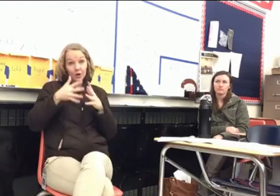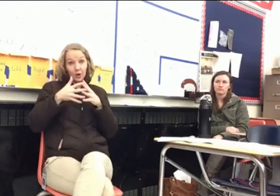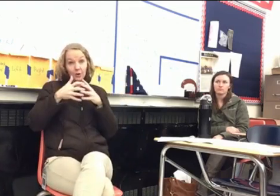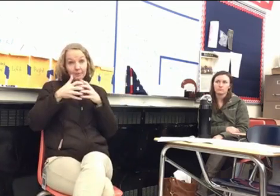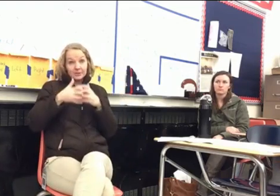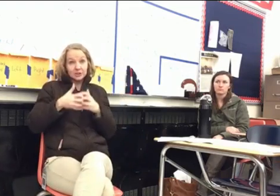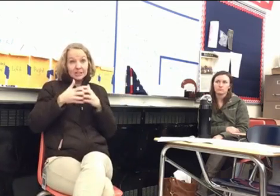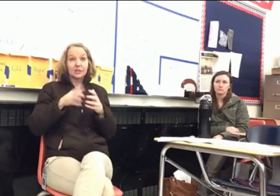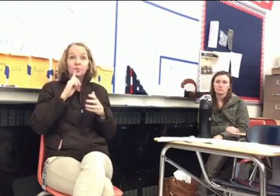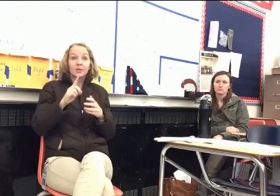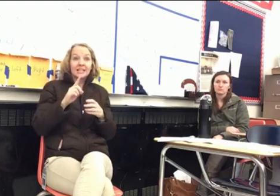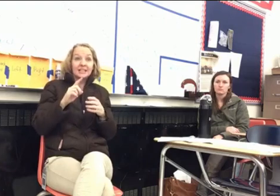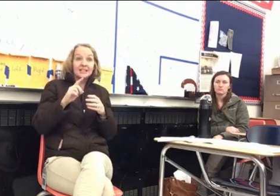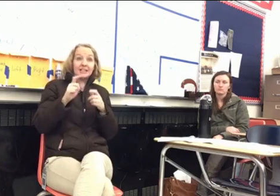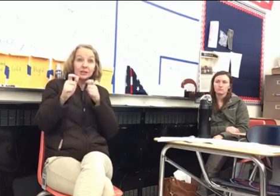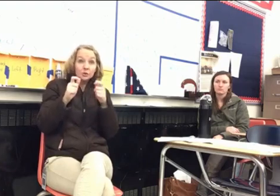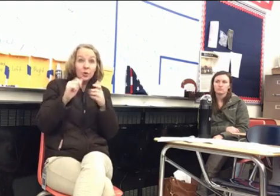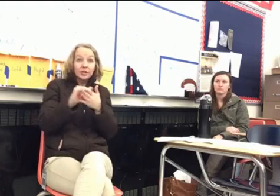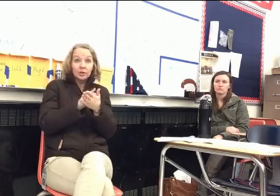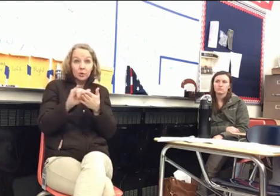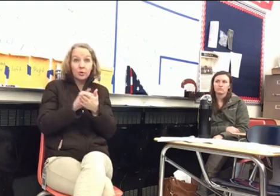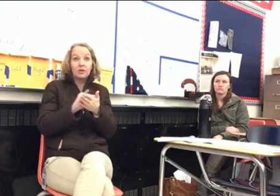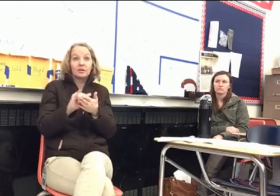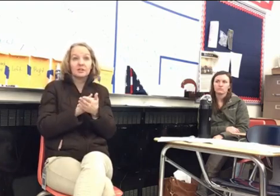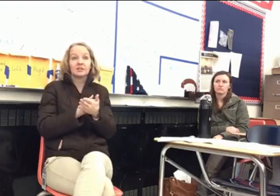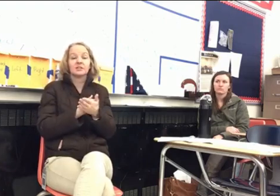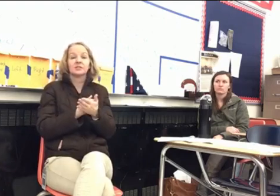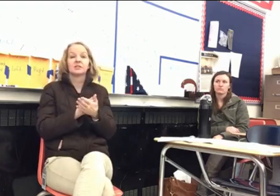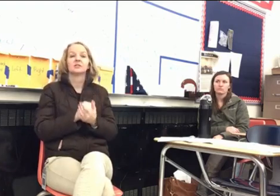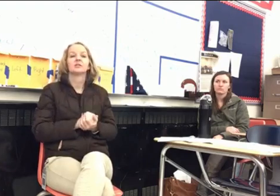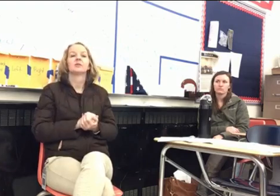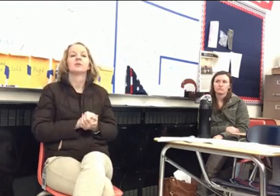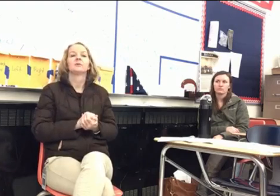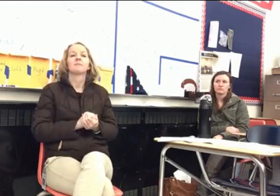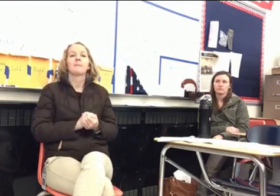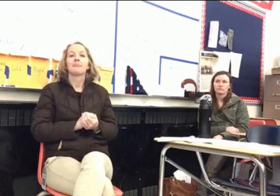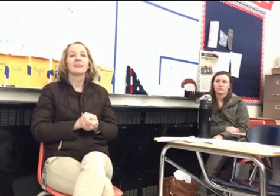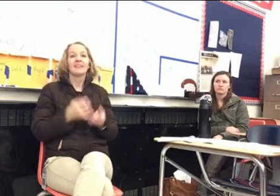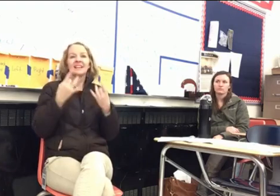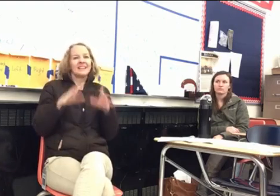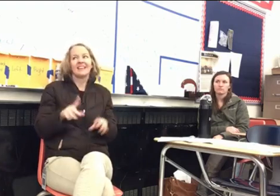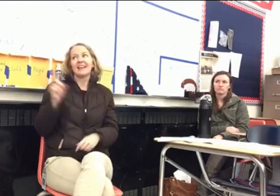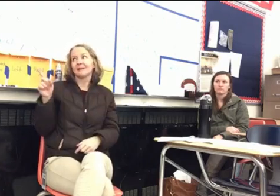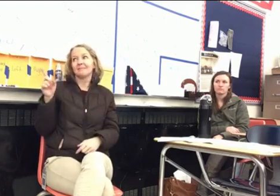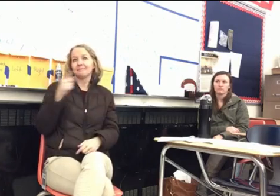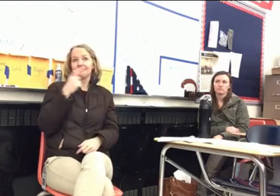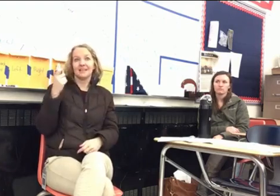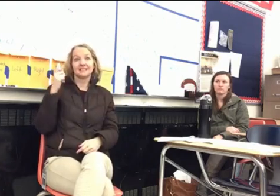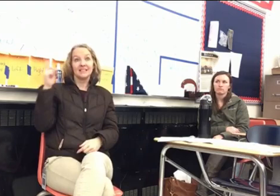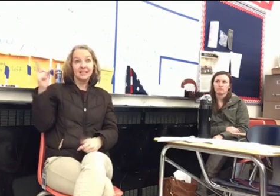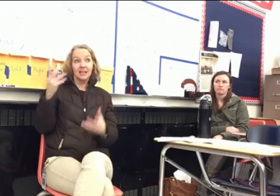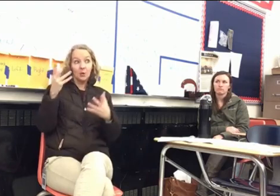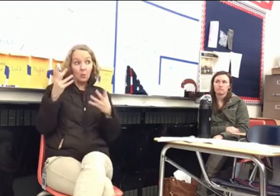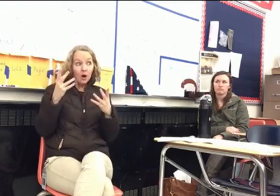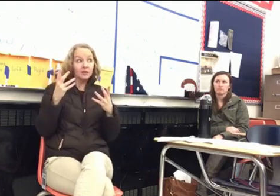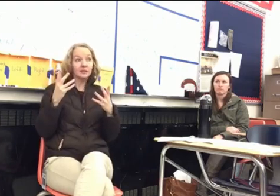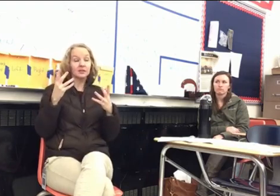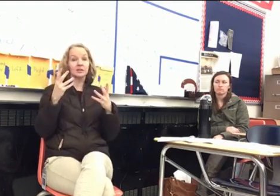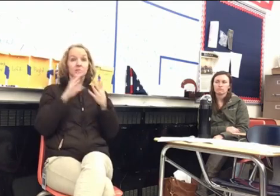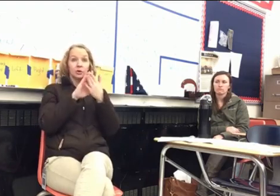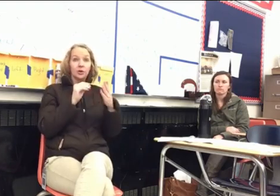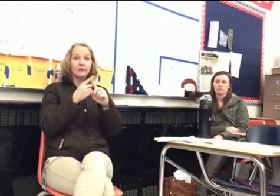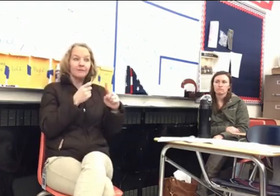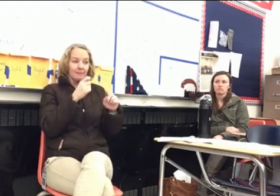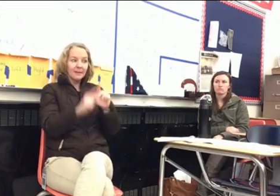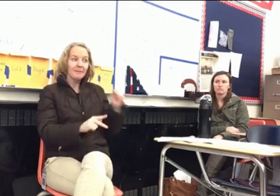are really controlling New York during this time. Well, the thing is that they didn't like him because he actually started wanting to learn